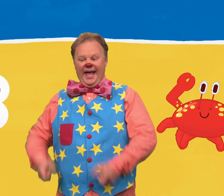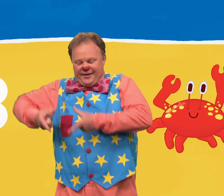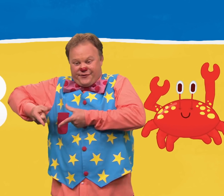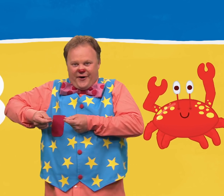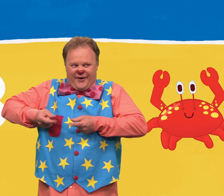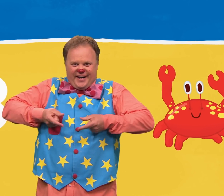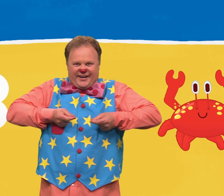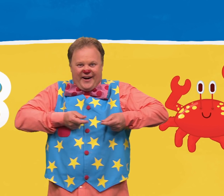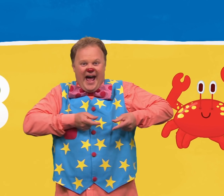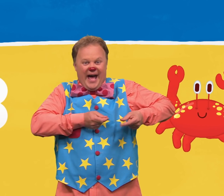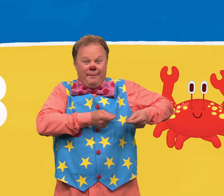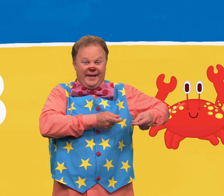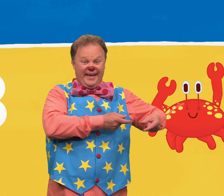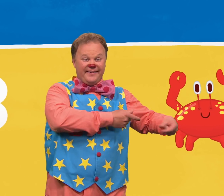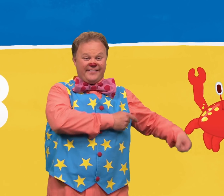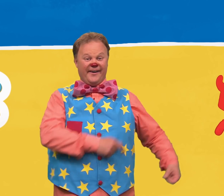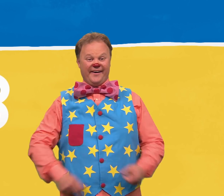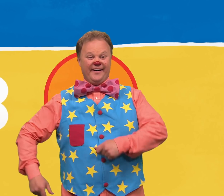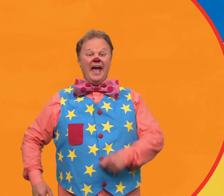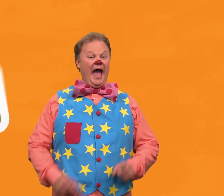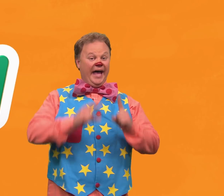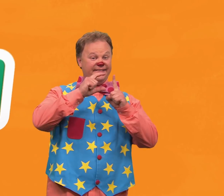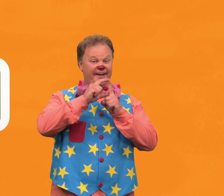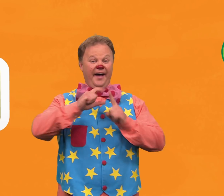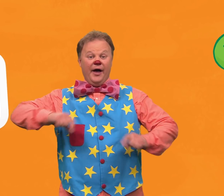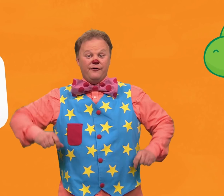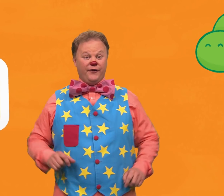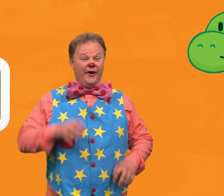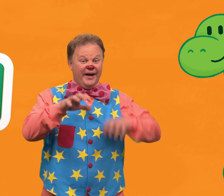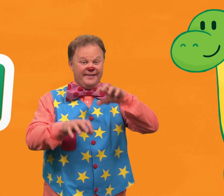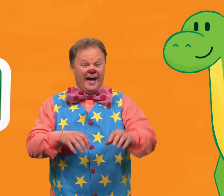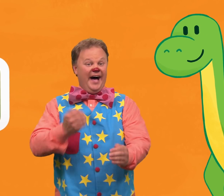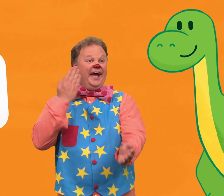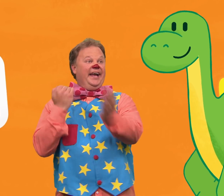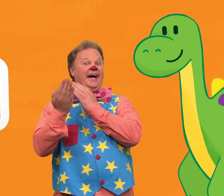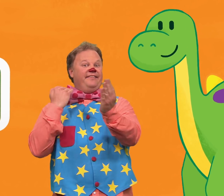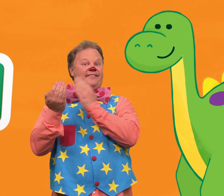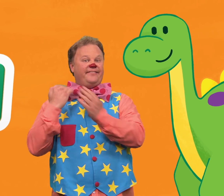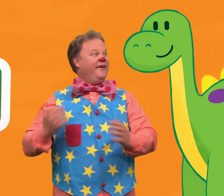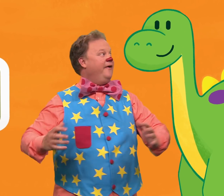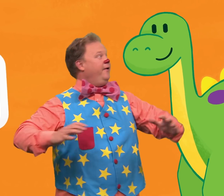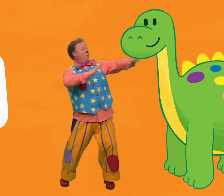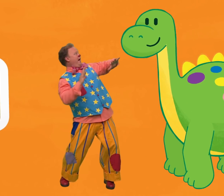is for a crab. Yes, sir. And D for a dinosaur.